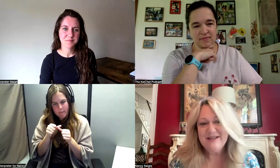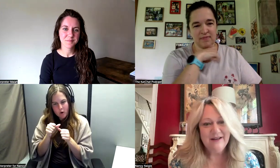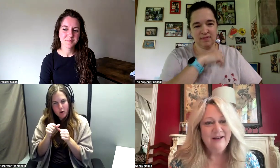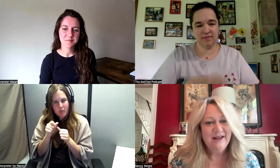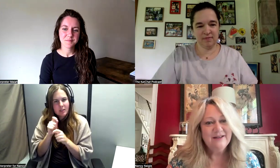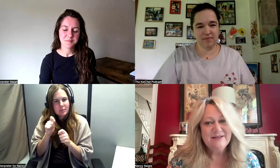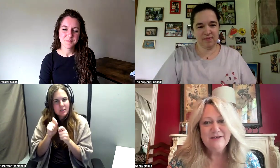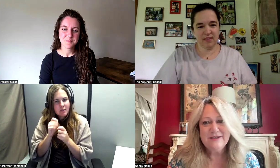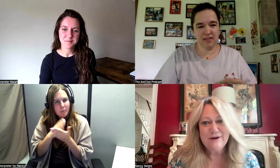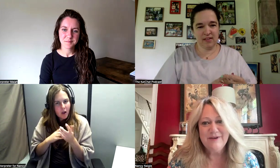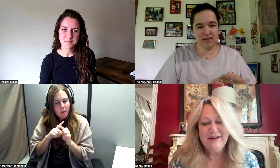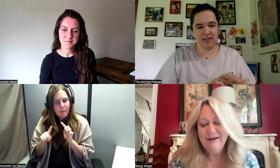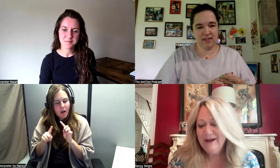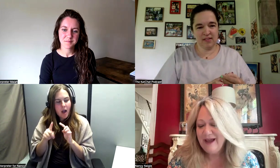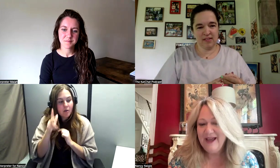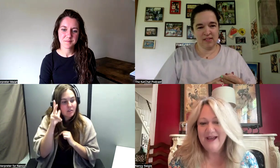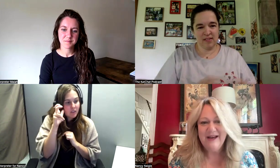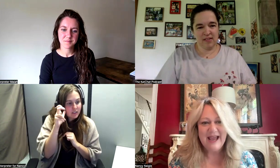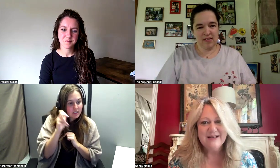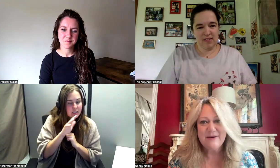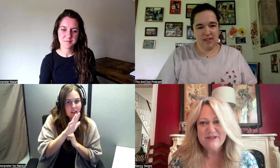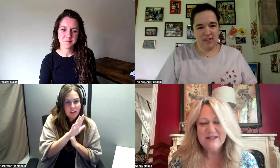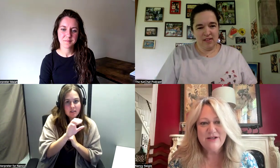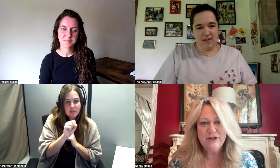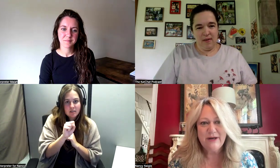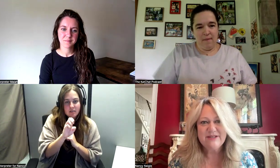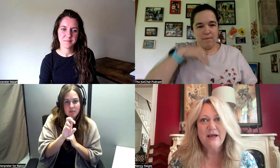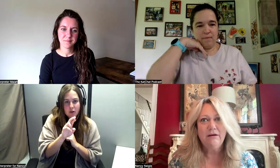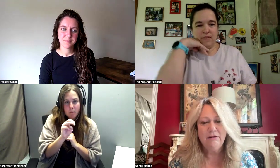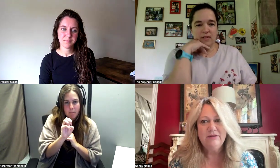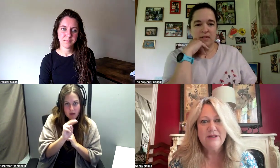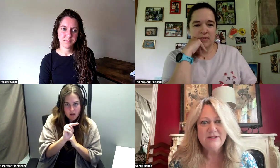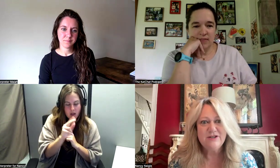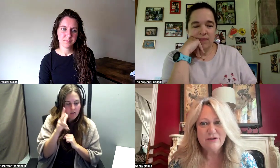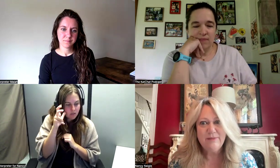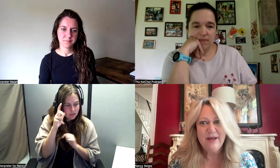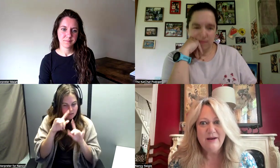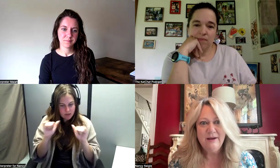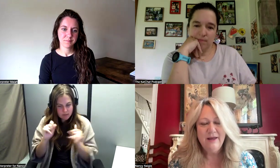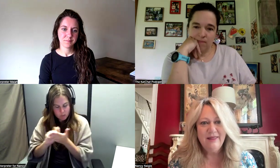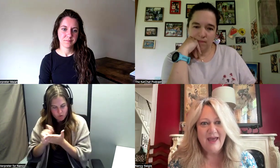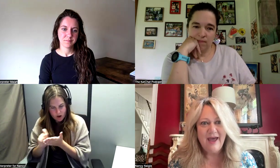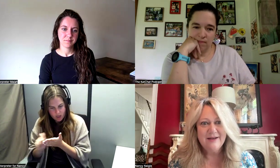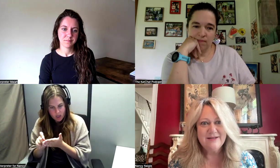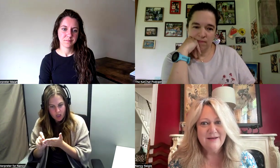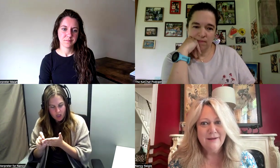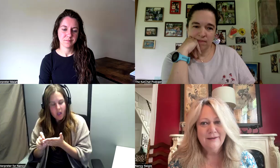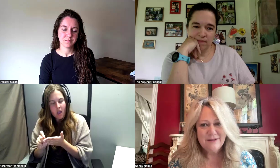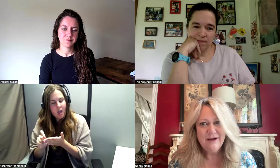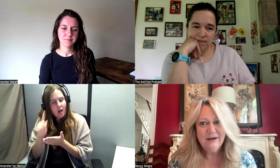I was sitting and listening to his sermon. And as I was listening to it, I was like, oh, this is the sermon